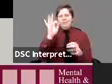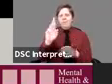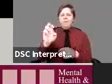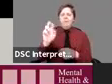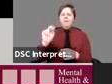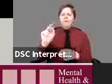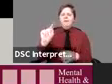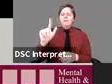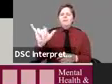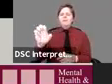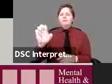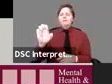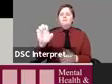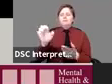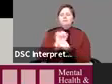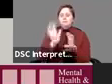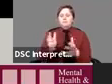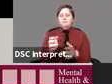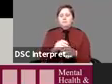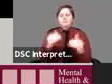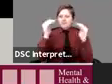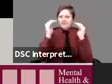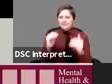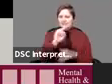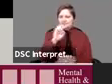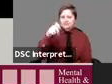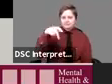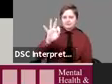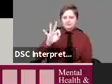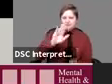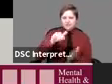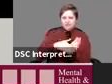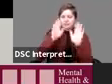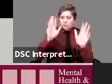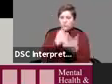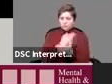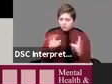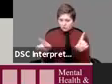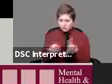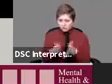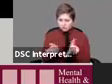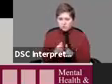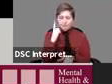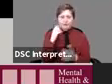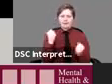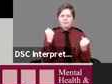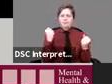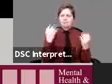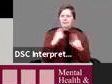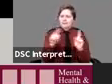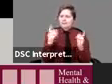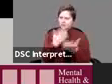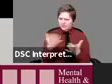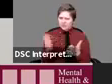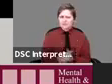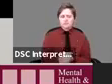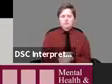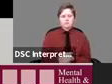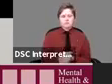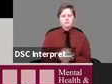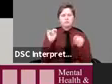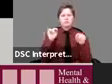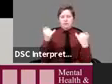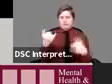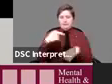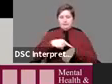now during this time. And then the ZEP Center is a great resource as well for a lot of things, but during this time